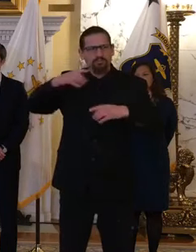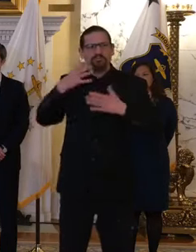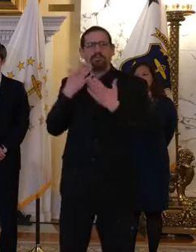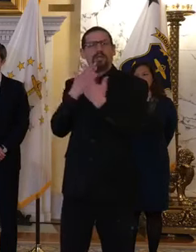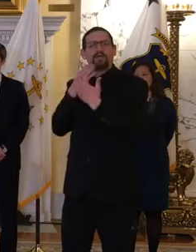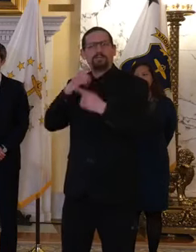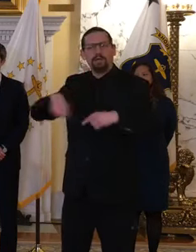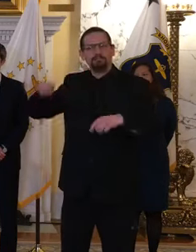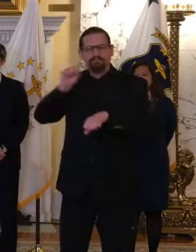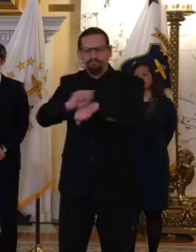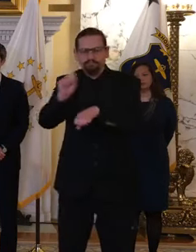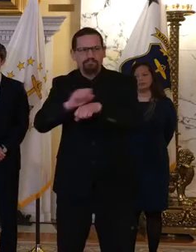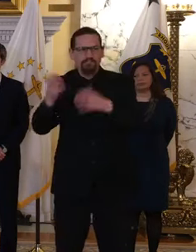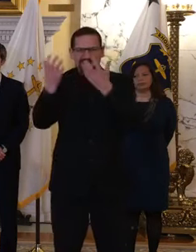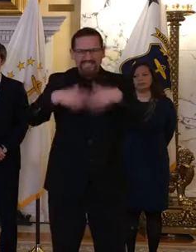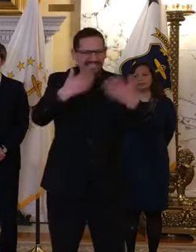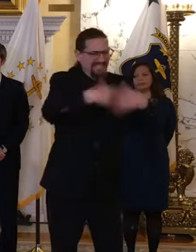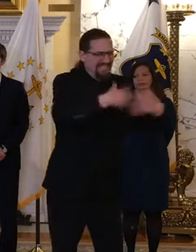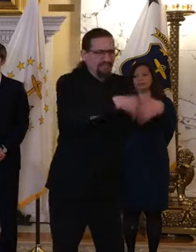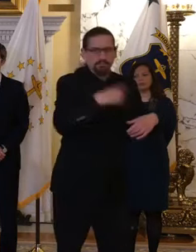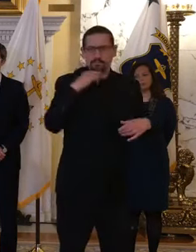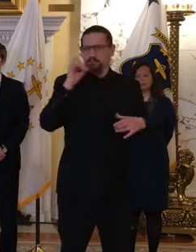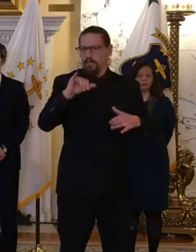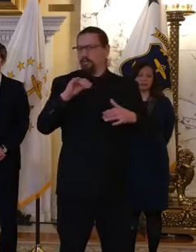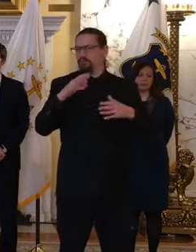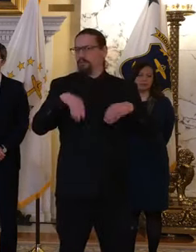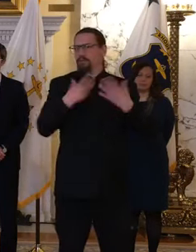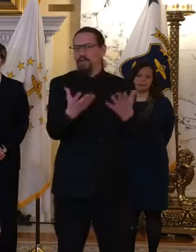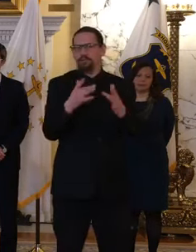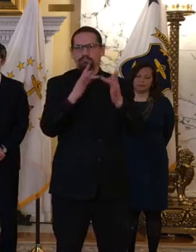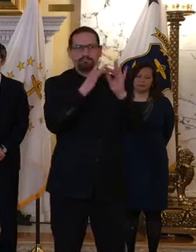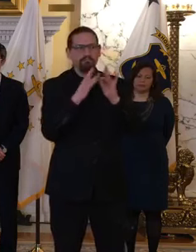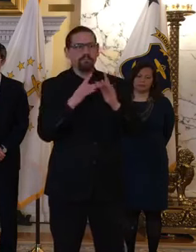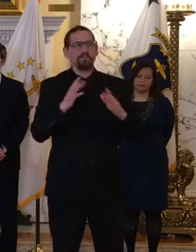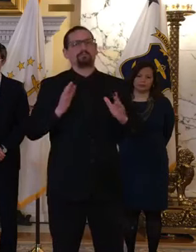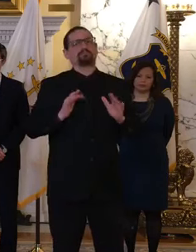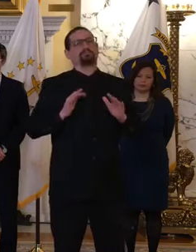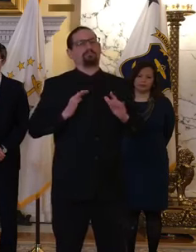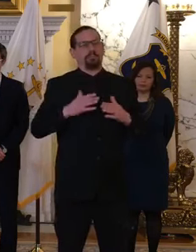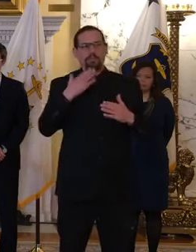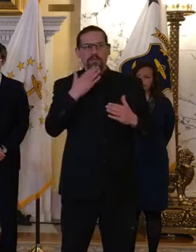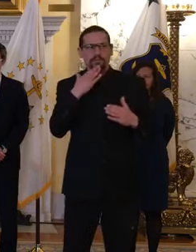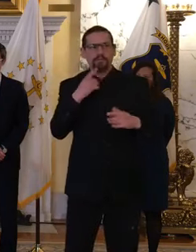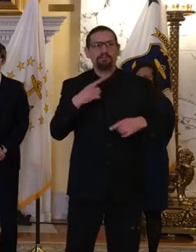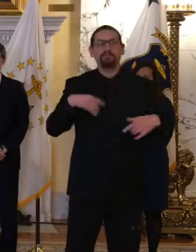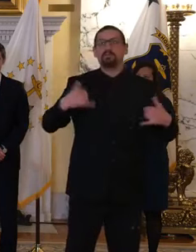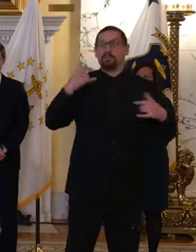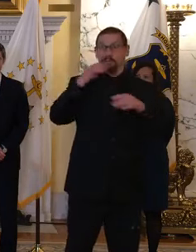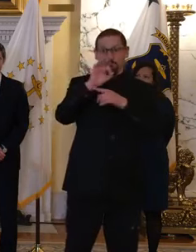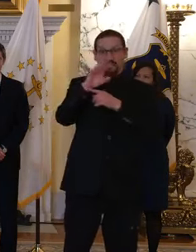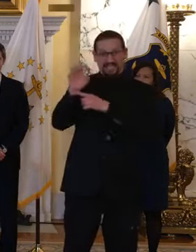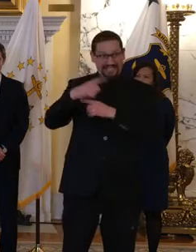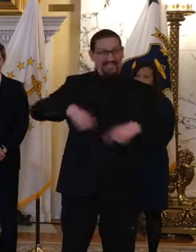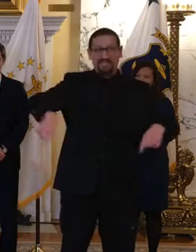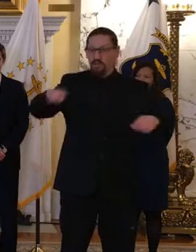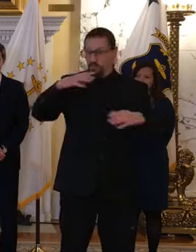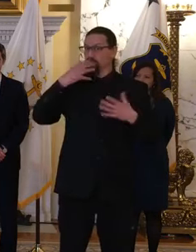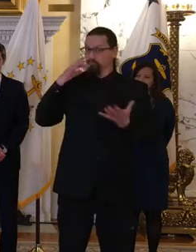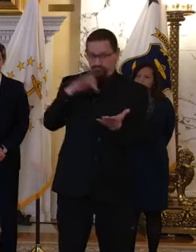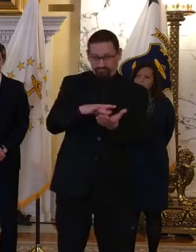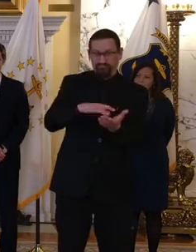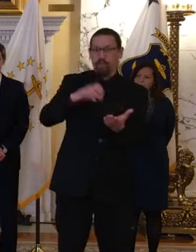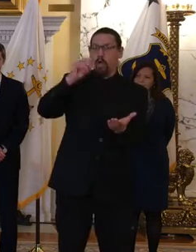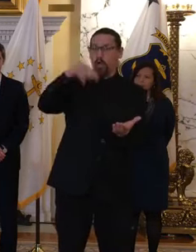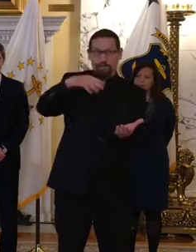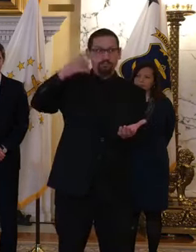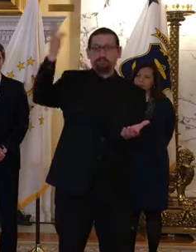Now, I do have a favor to ask of every other Rhode Islander. It's free hotspots for everyone, but please don't